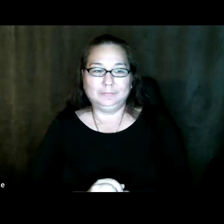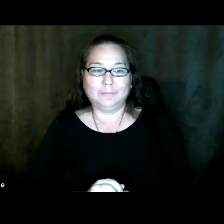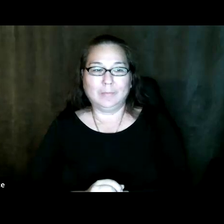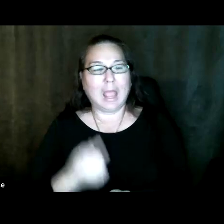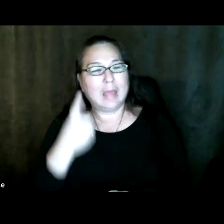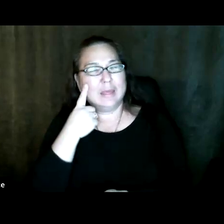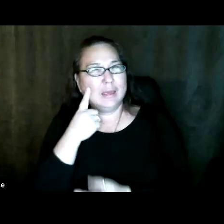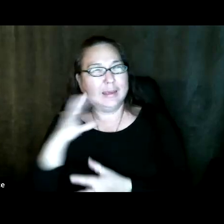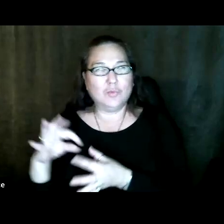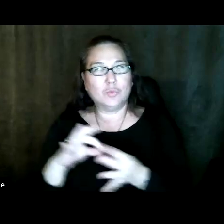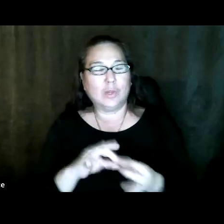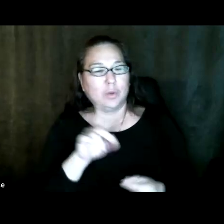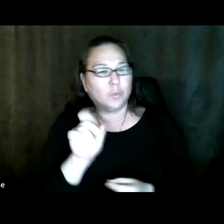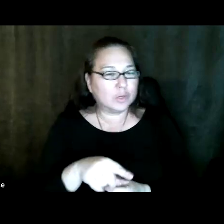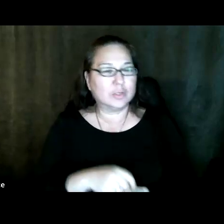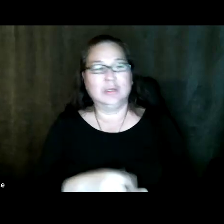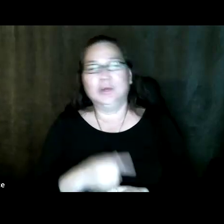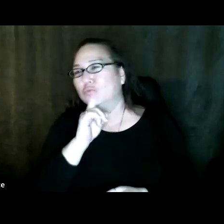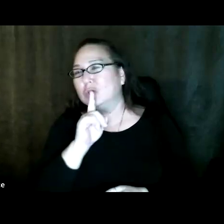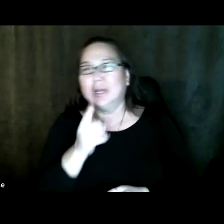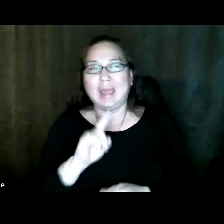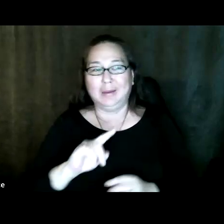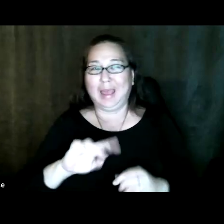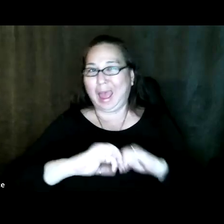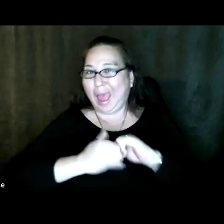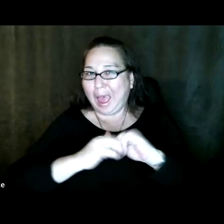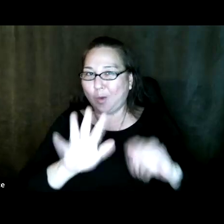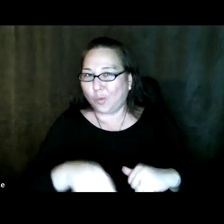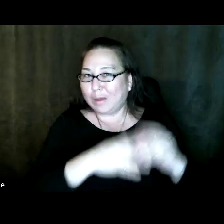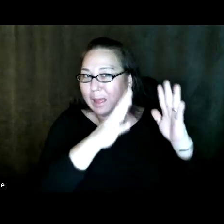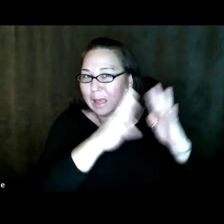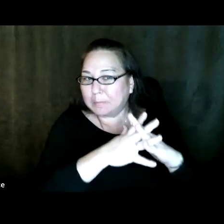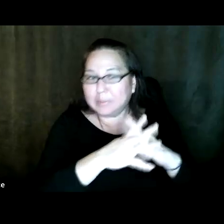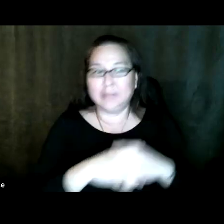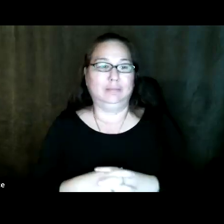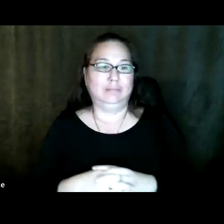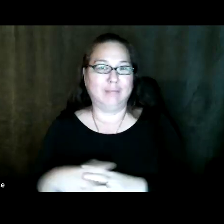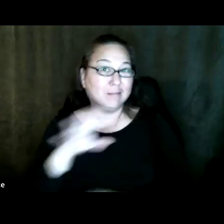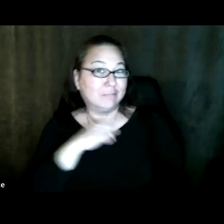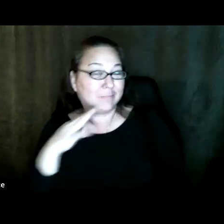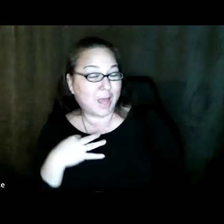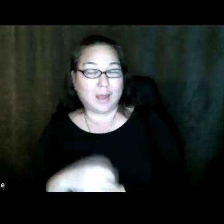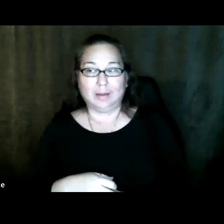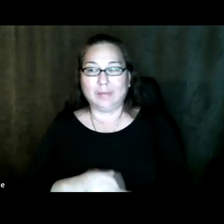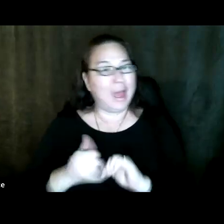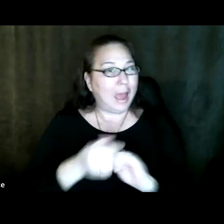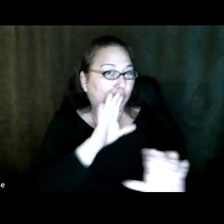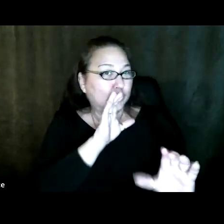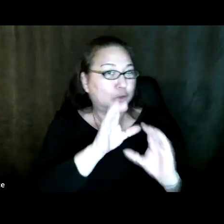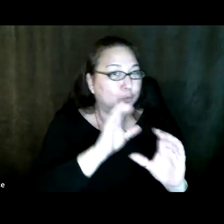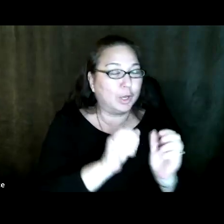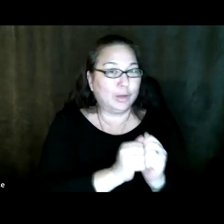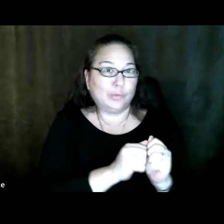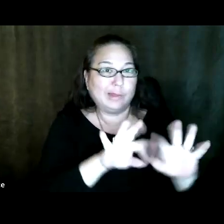implementation is going to look like, staffing, how we're communicating to families, that they're available. I know the school leaders and